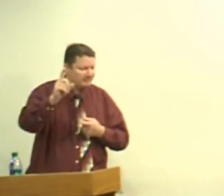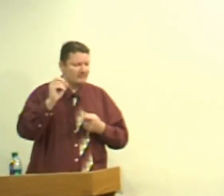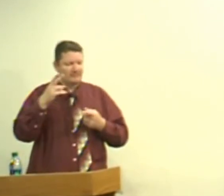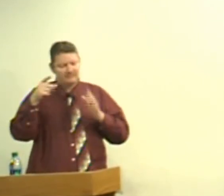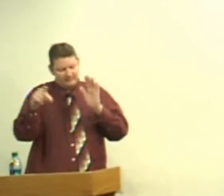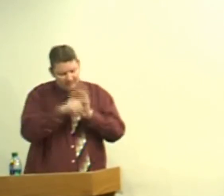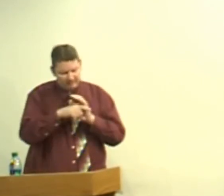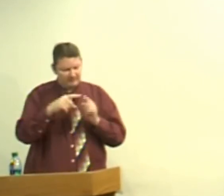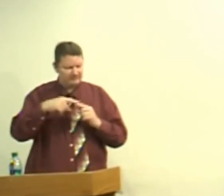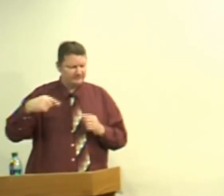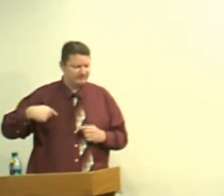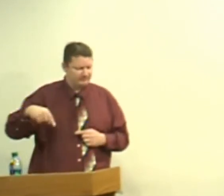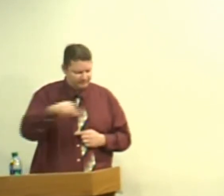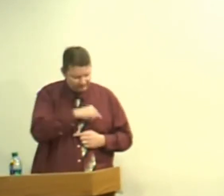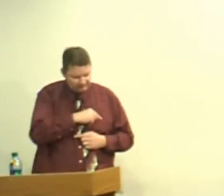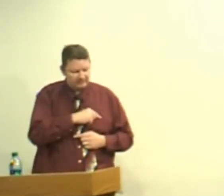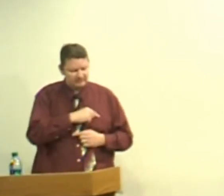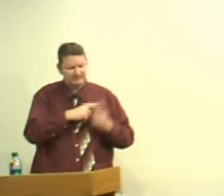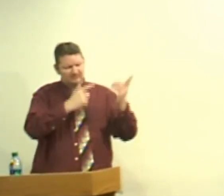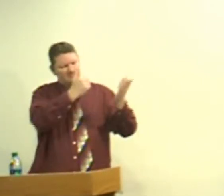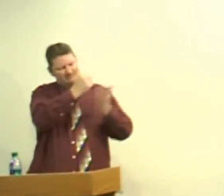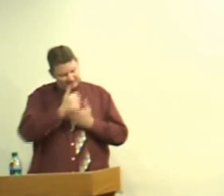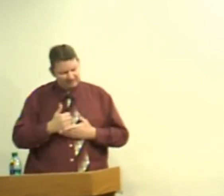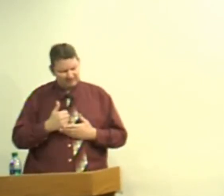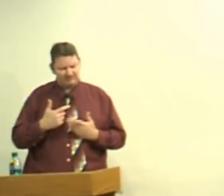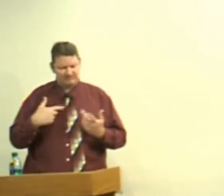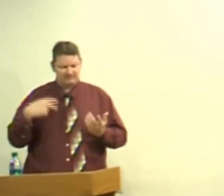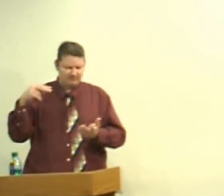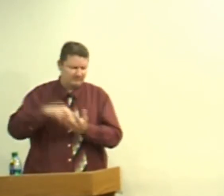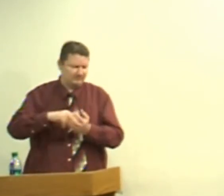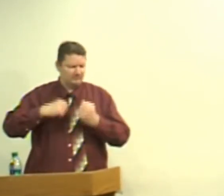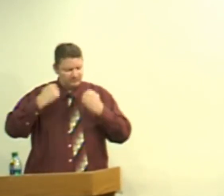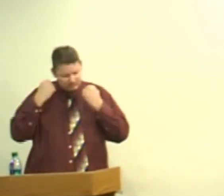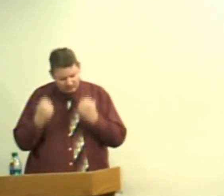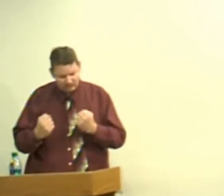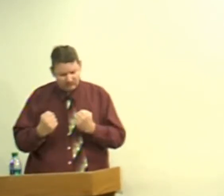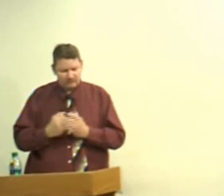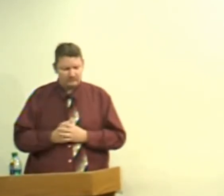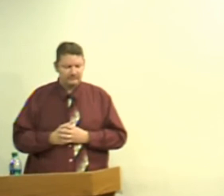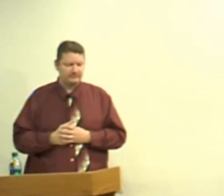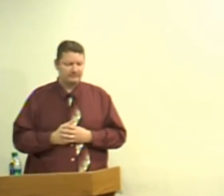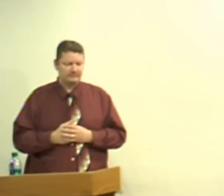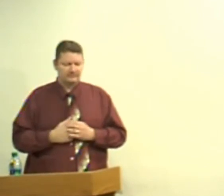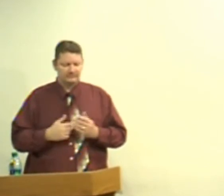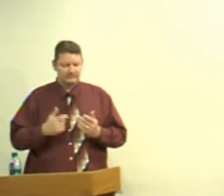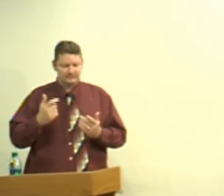whatever happens, no matter who comes at us, help us, Lord, help us to stand strong,